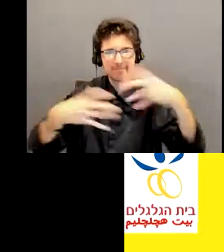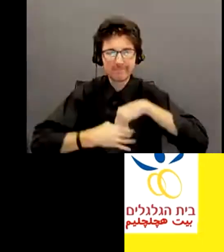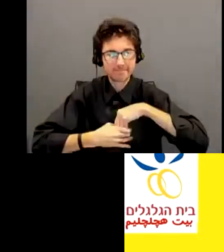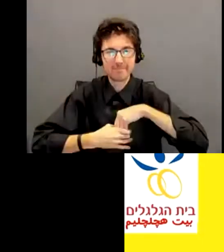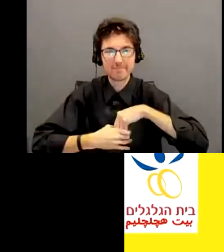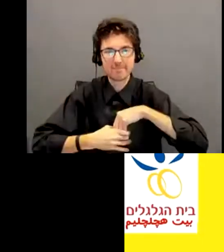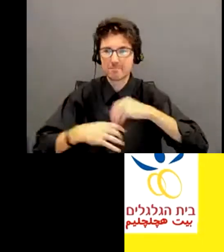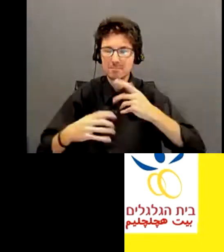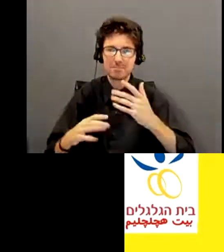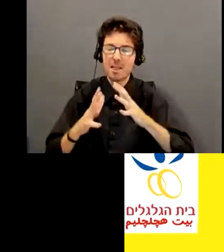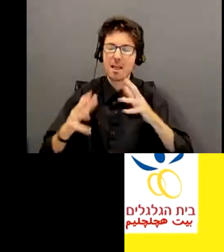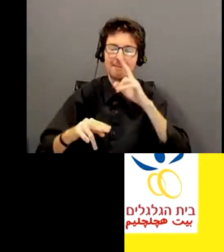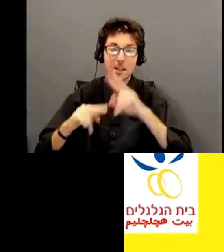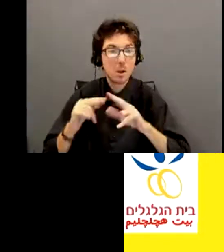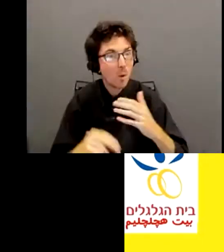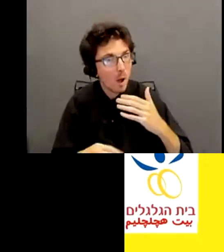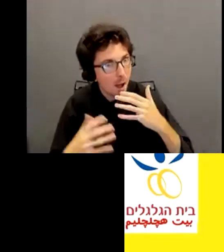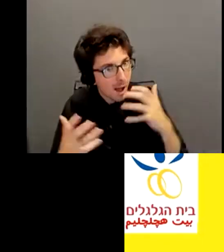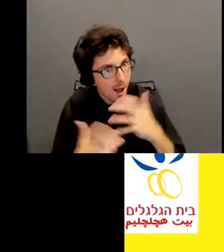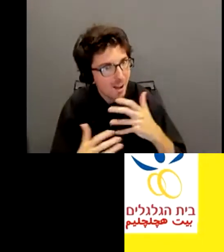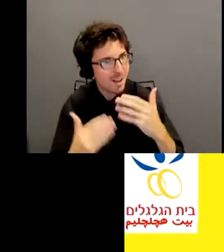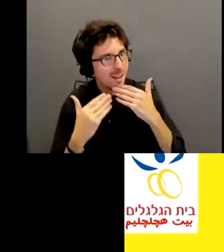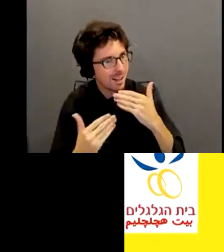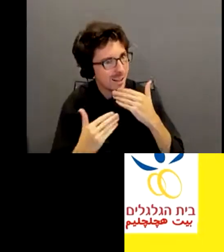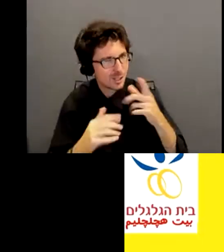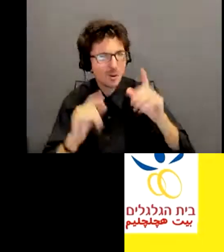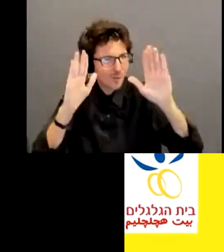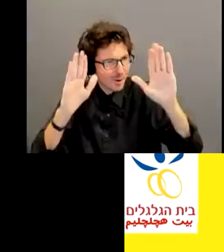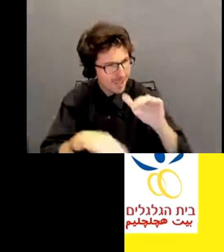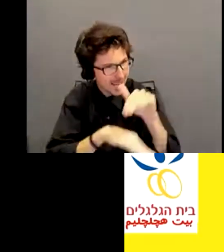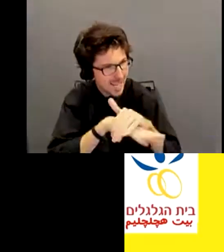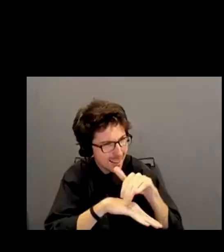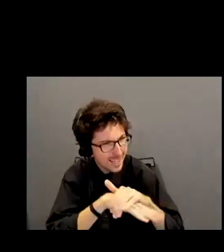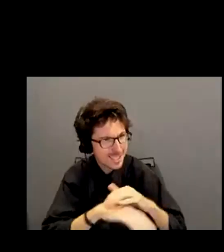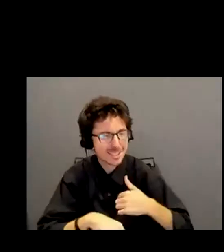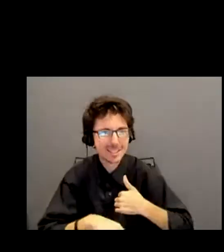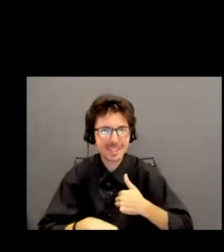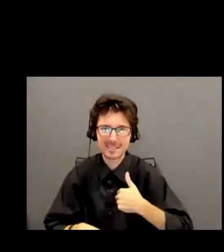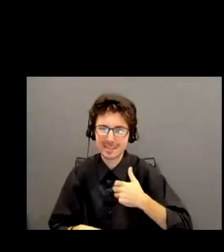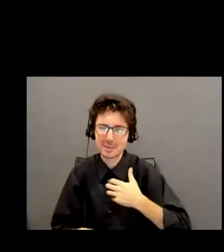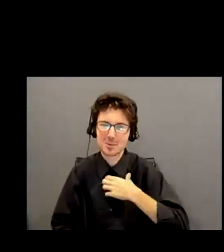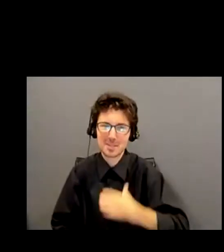Adi. What a wonderful mm-hmm. English. I wish I would have like that English as you're speaking.